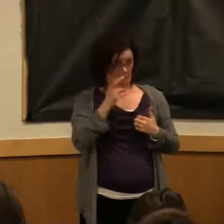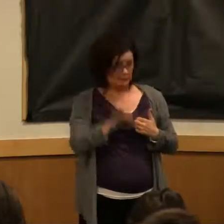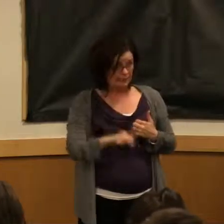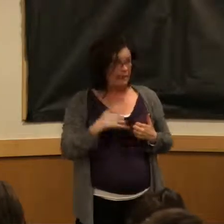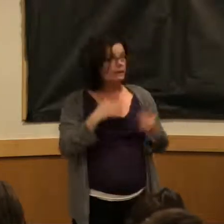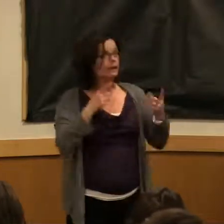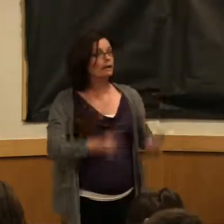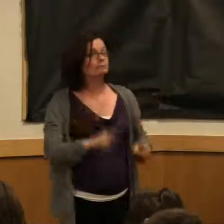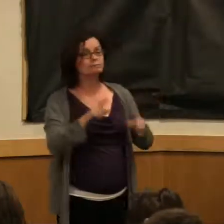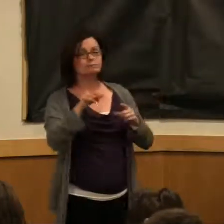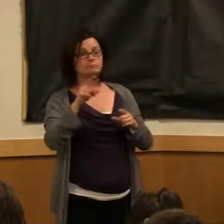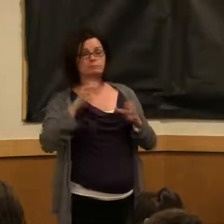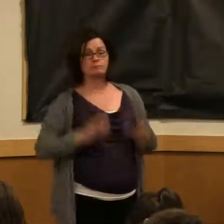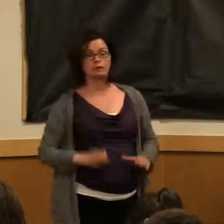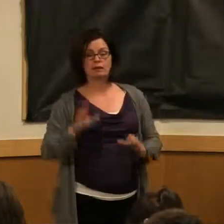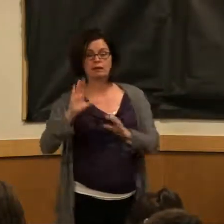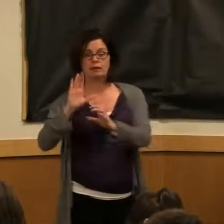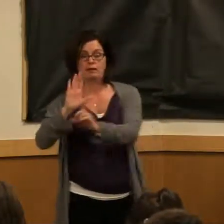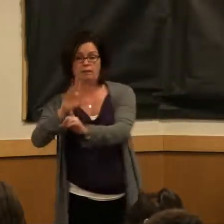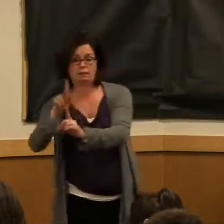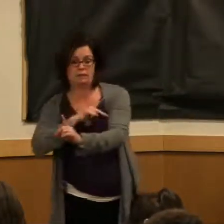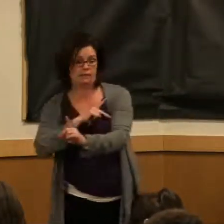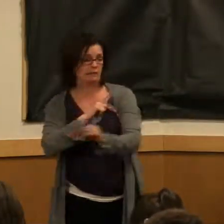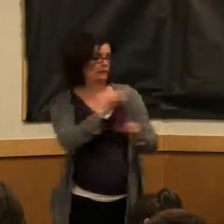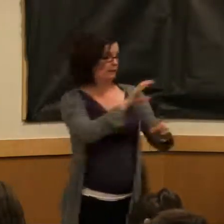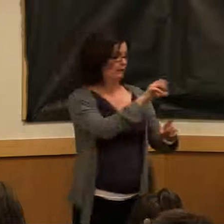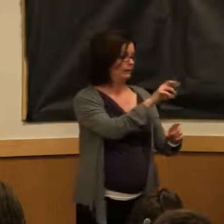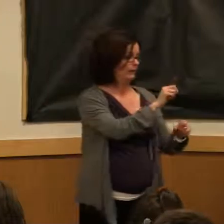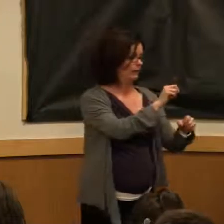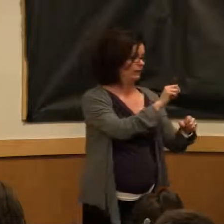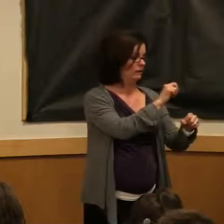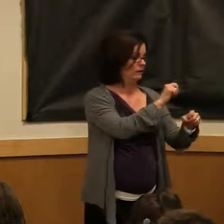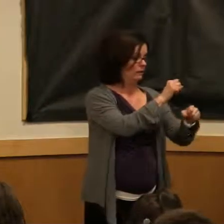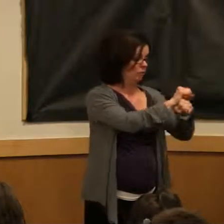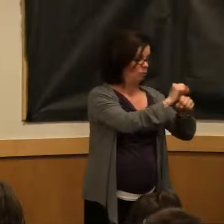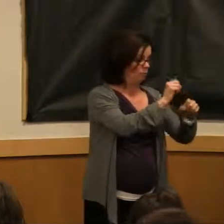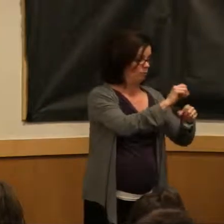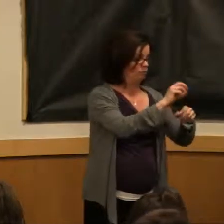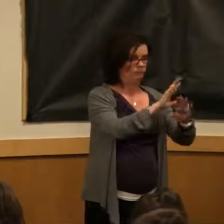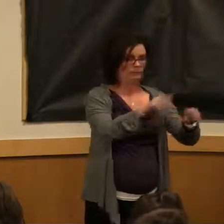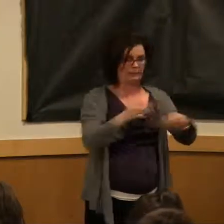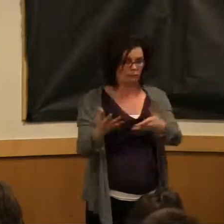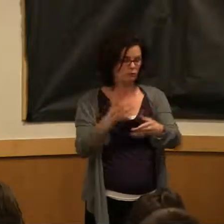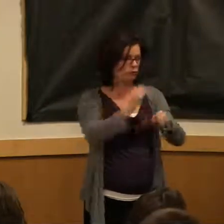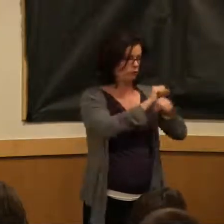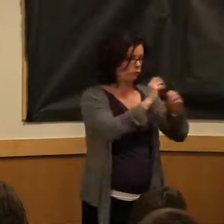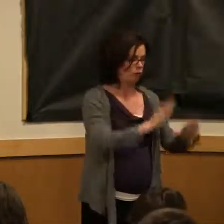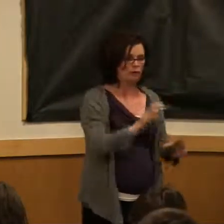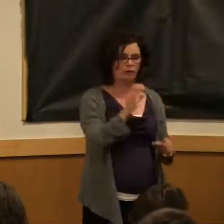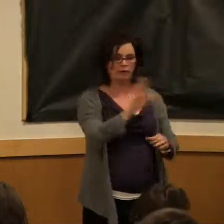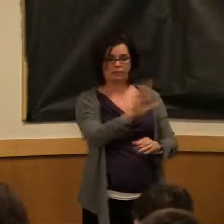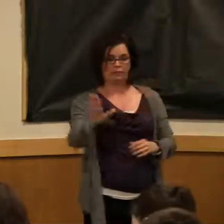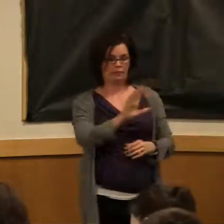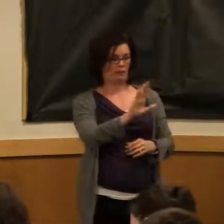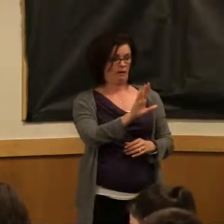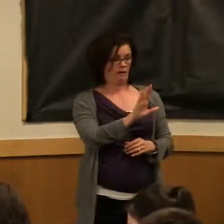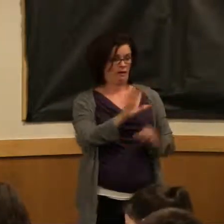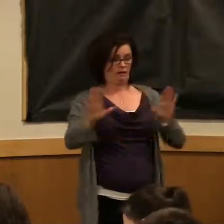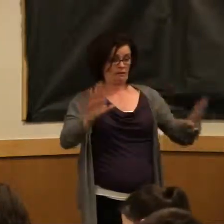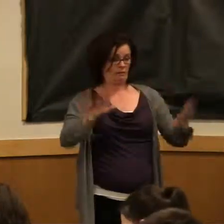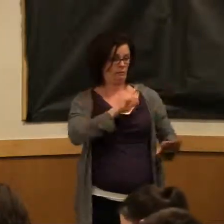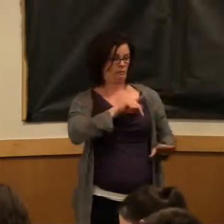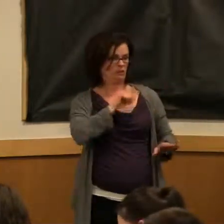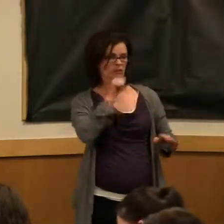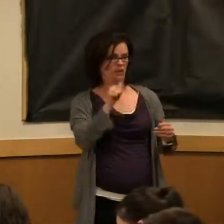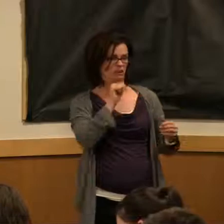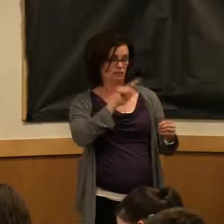if a client's personality and the caregiver's personality don't mesh, we send in a new caregiver until they find the right